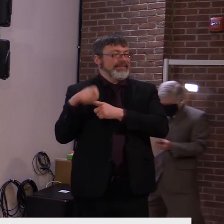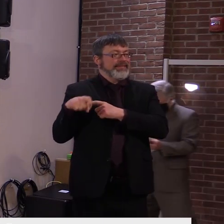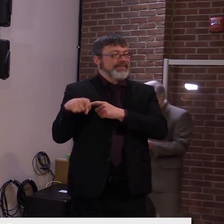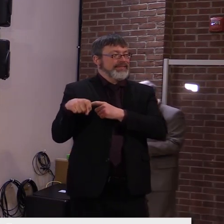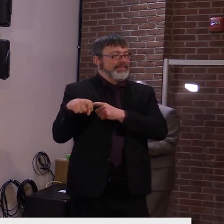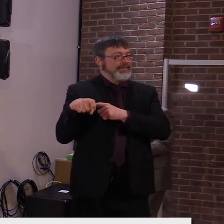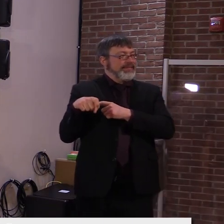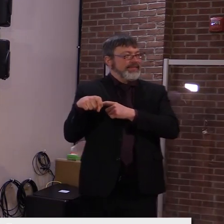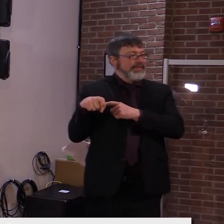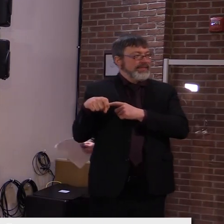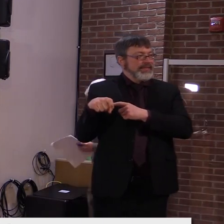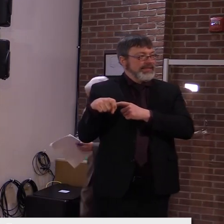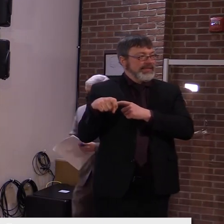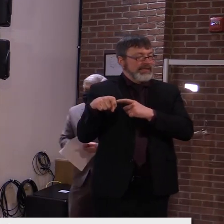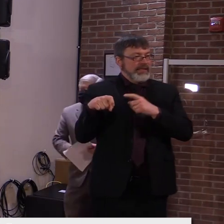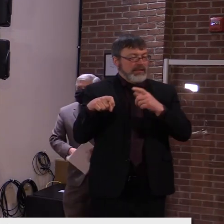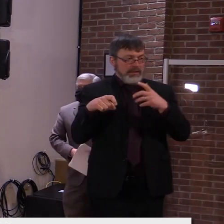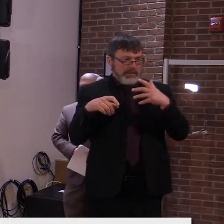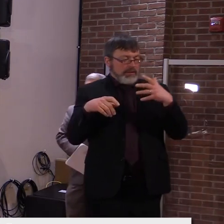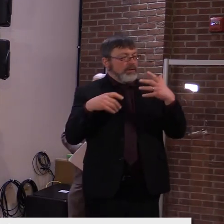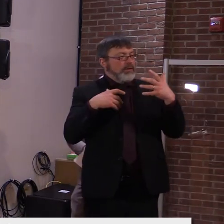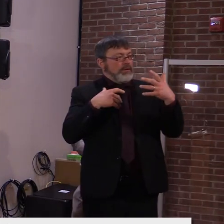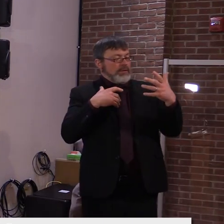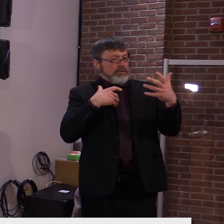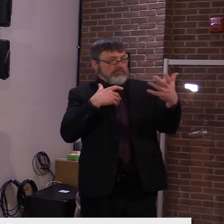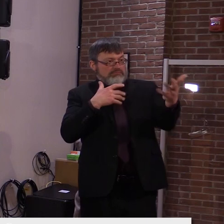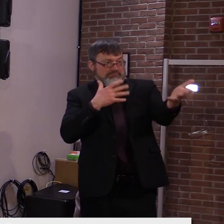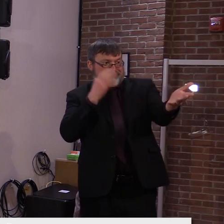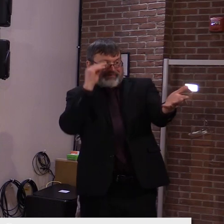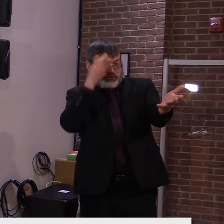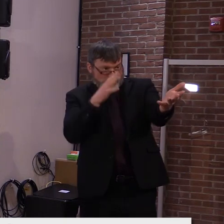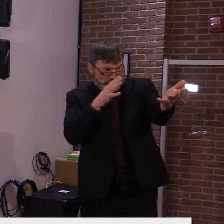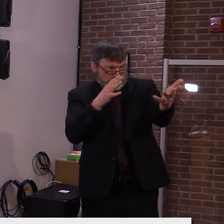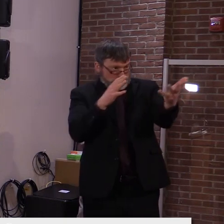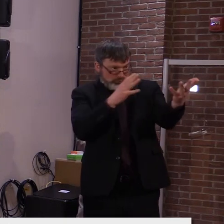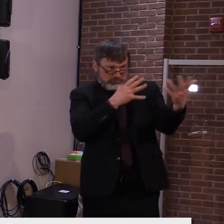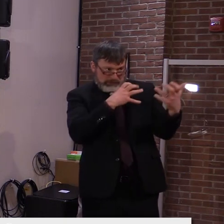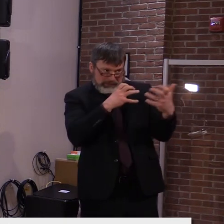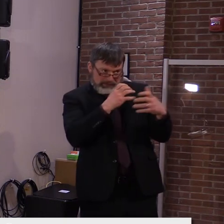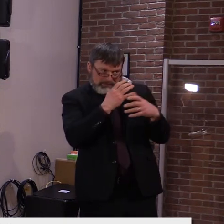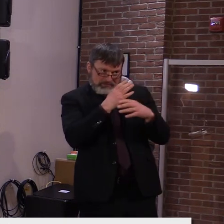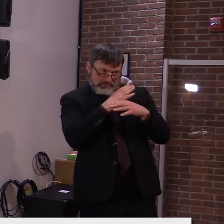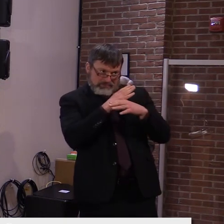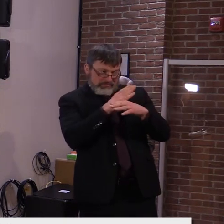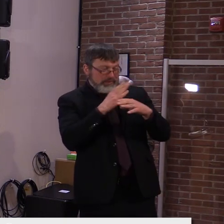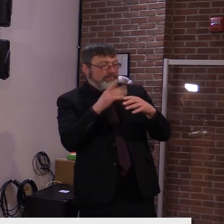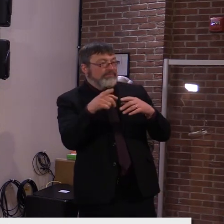that. So that's why we decided to go down this path. And I believe